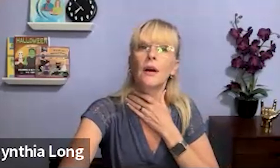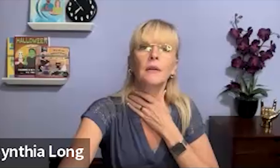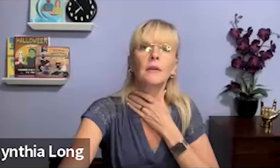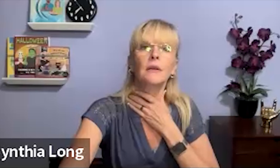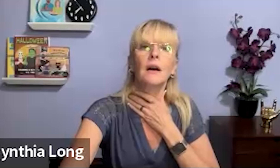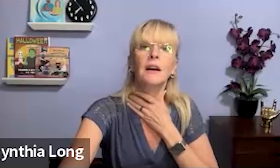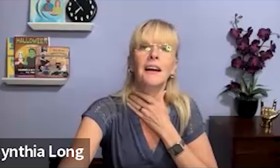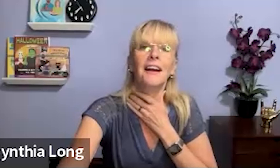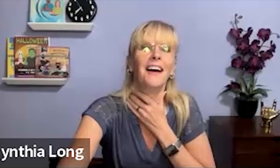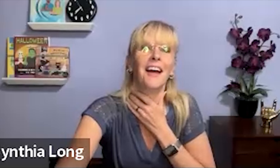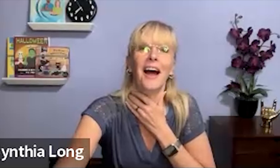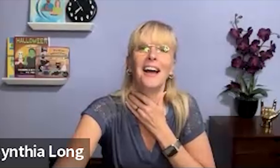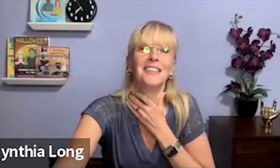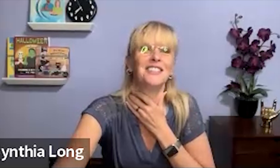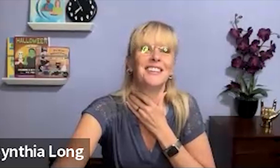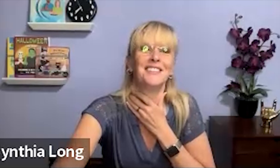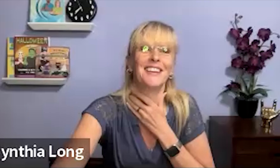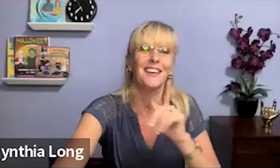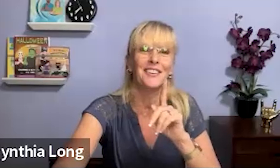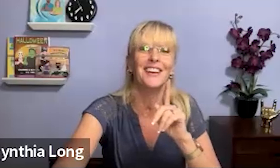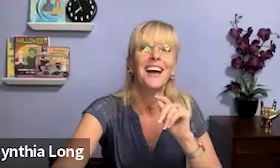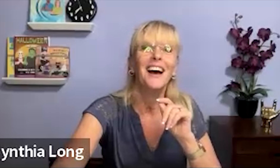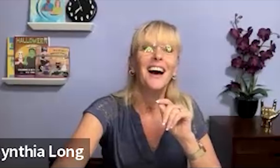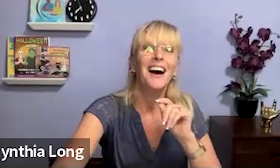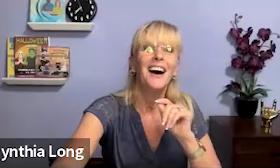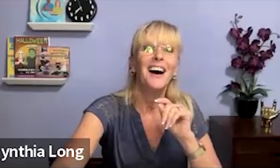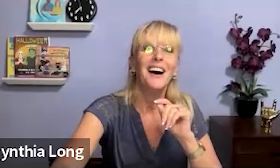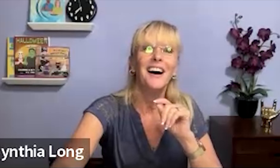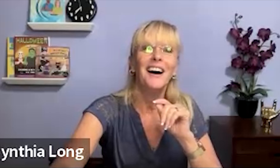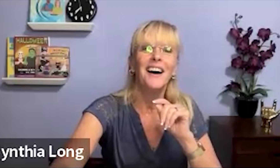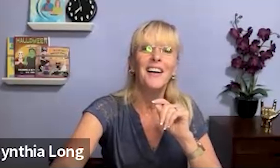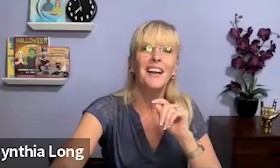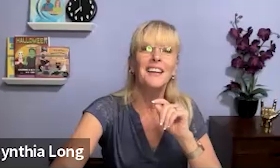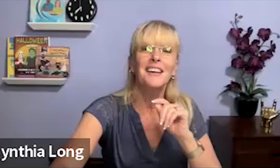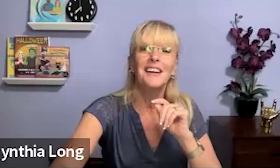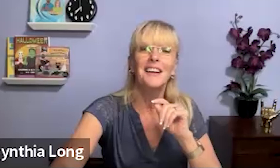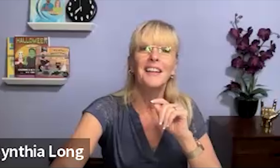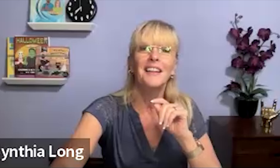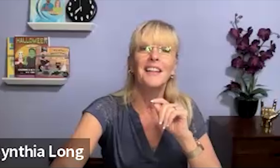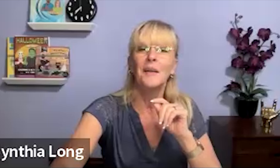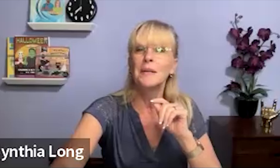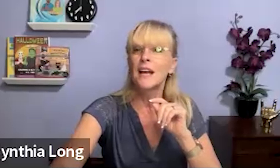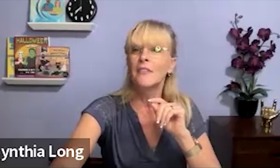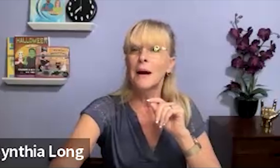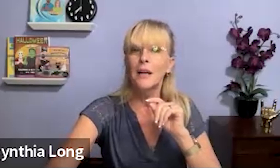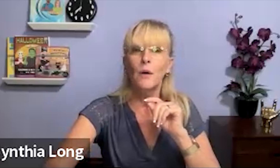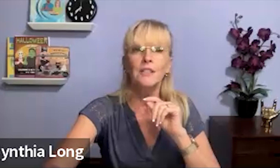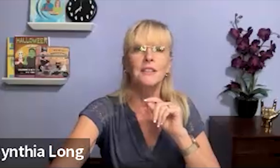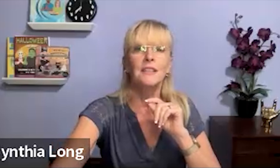sorry. I shouldn't have done that. Hold on. All right. That means everybody watching